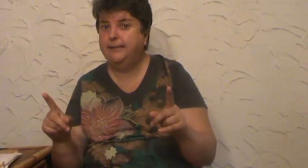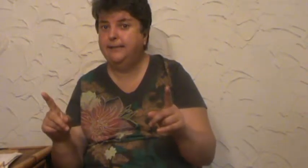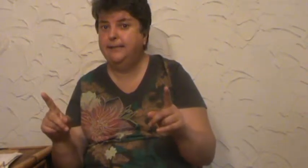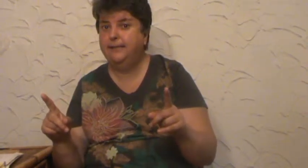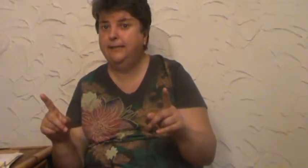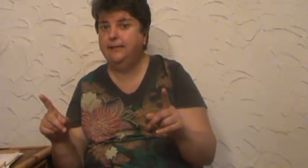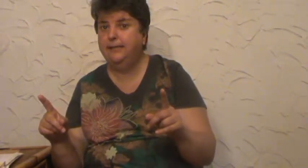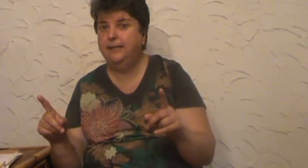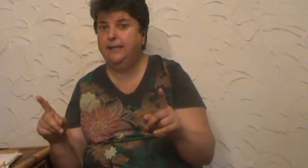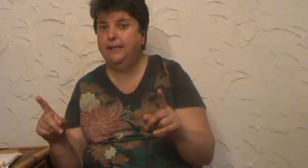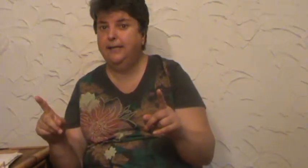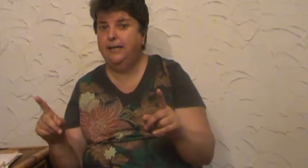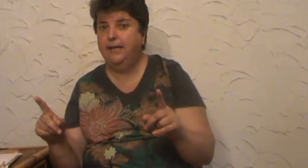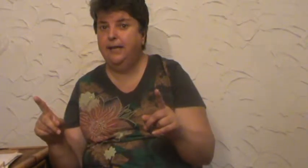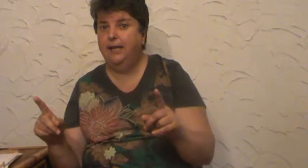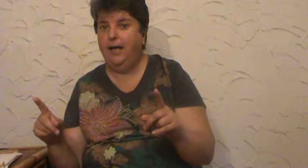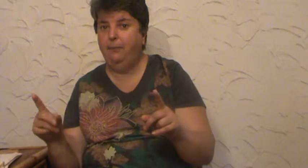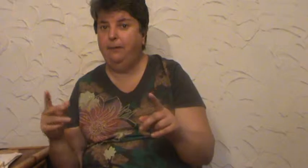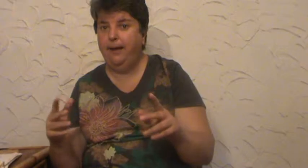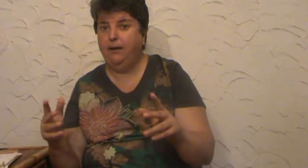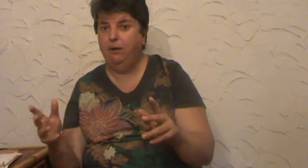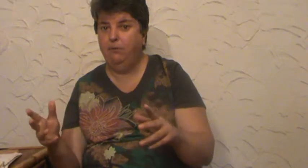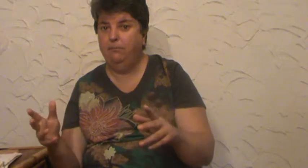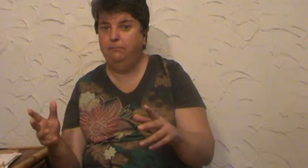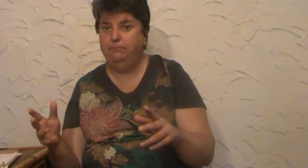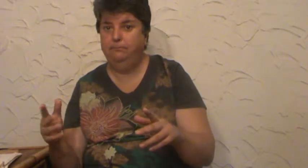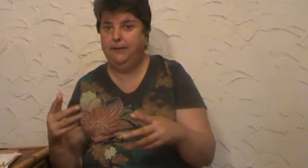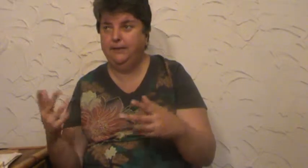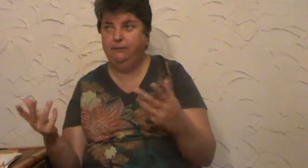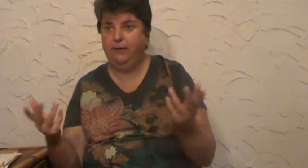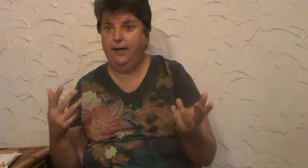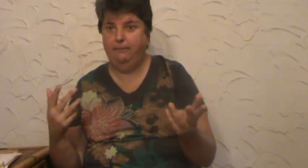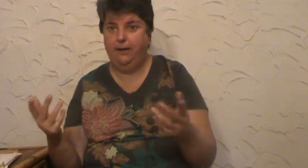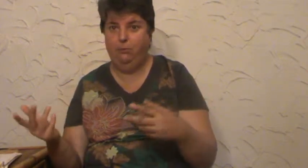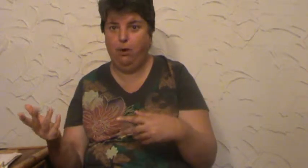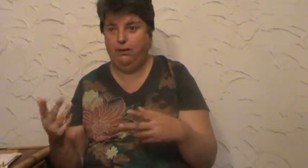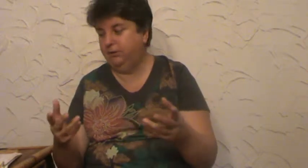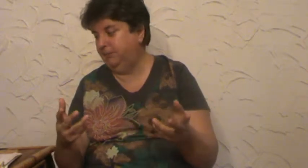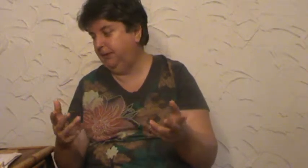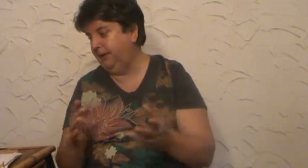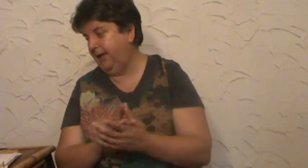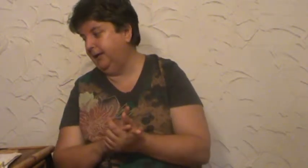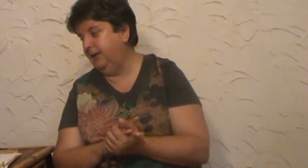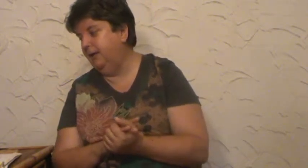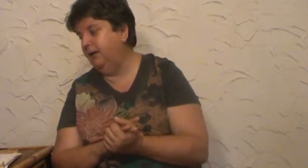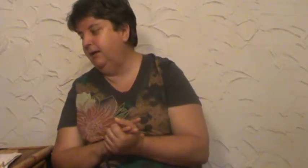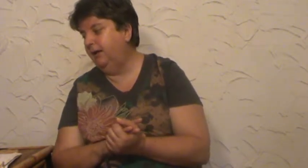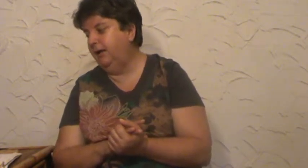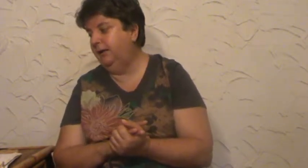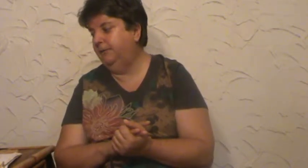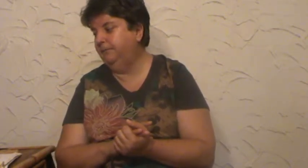but I went back home because I forgot my wallet or something like that.